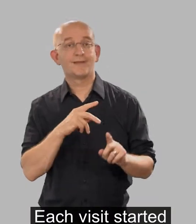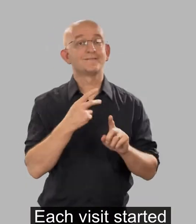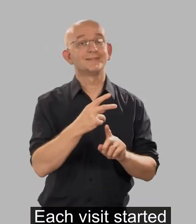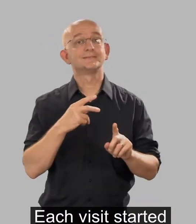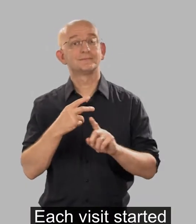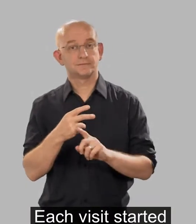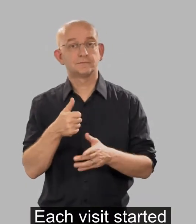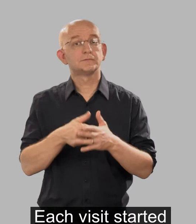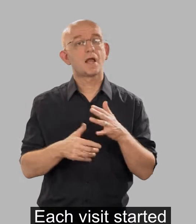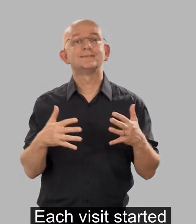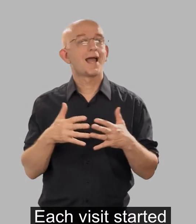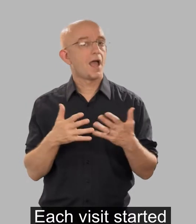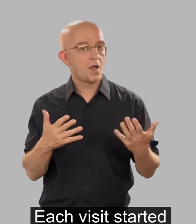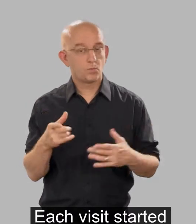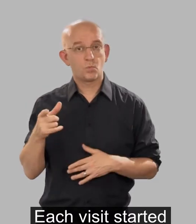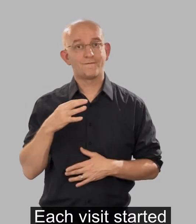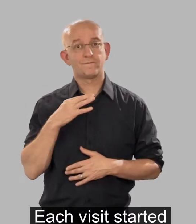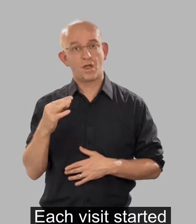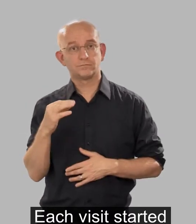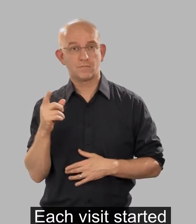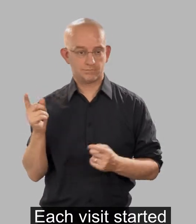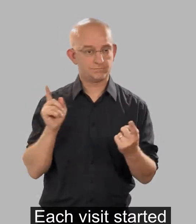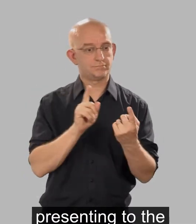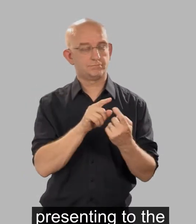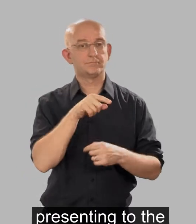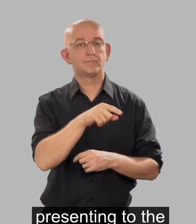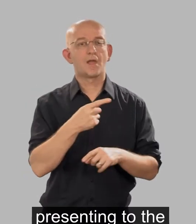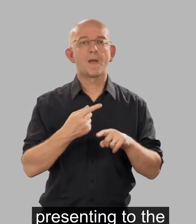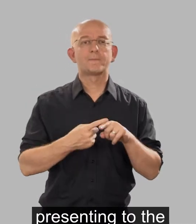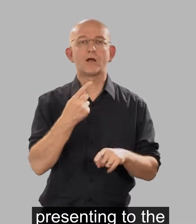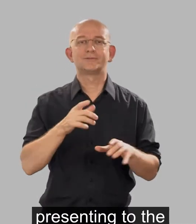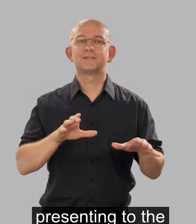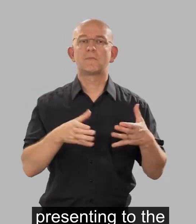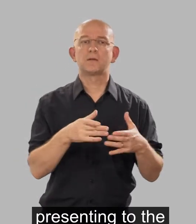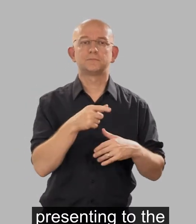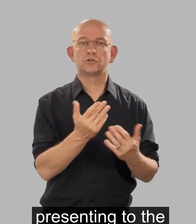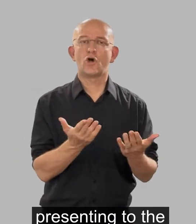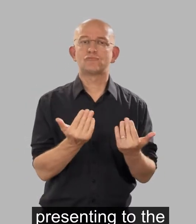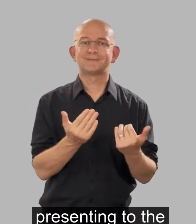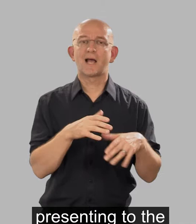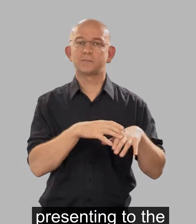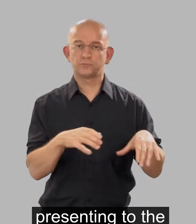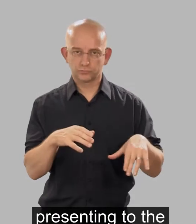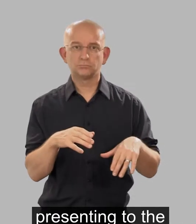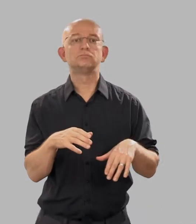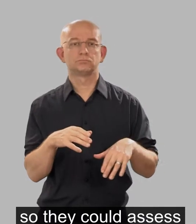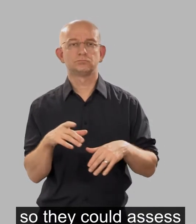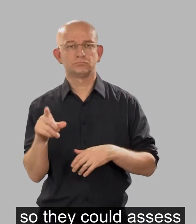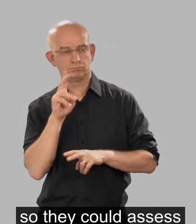Each visit started with the volunteers presenting to the emergency department reception so they could assess ease